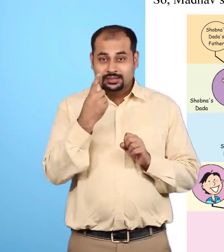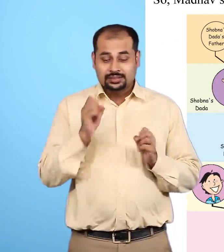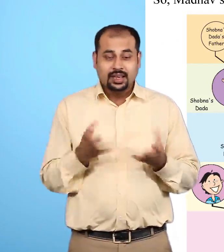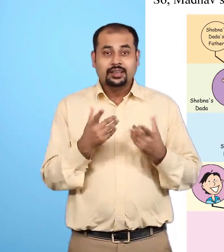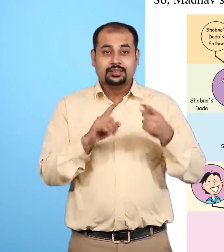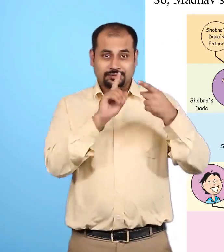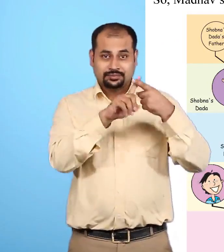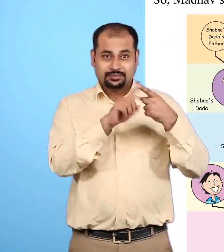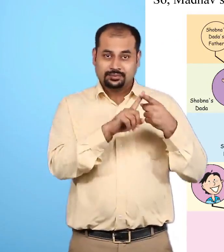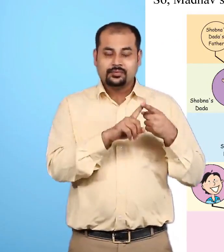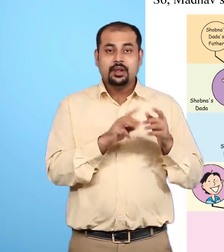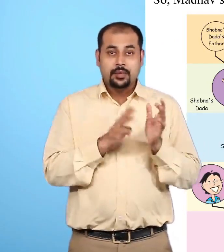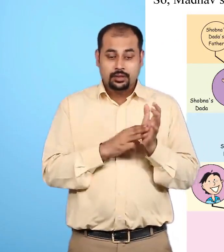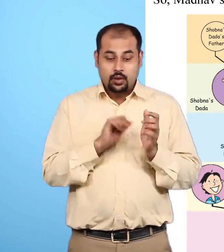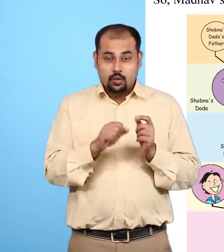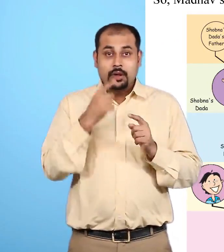It starts from